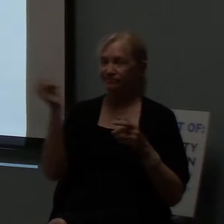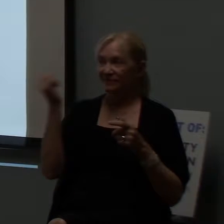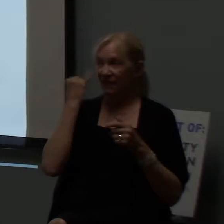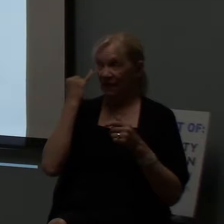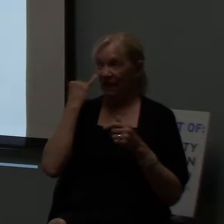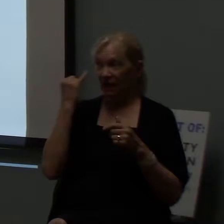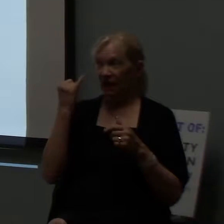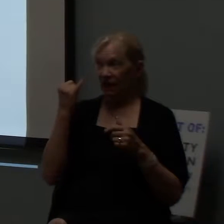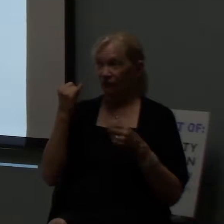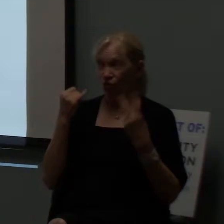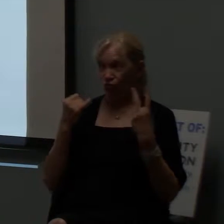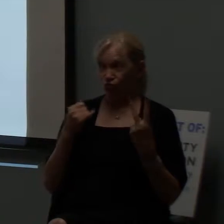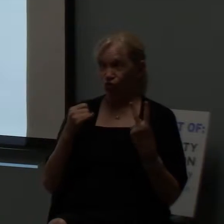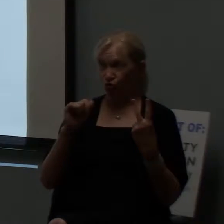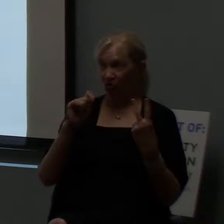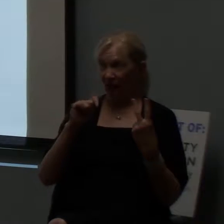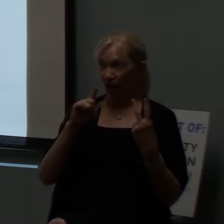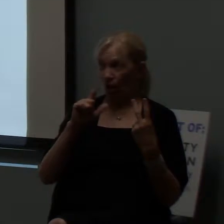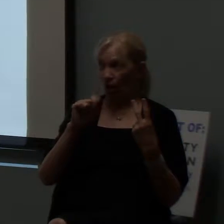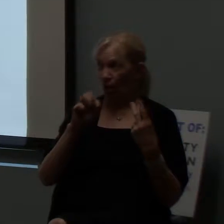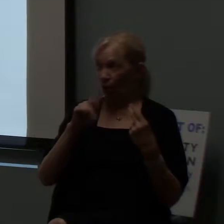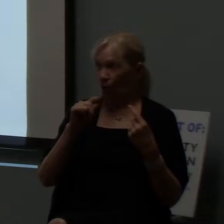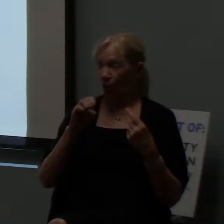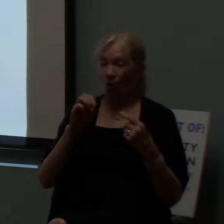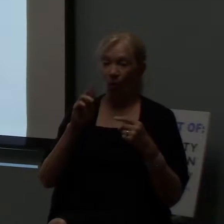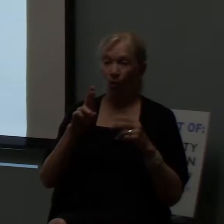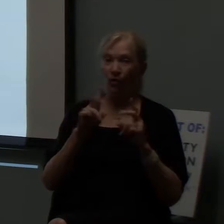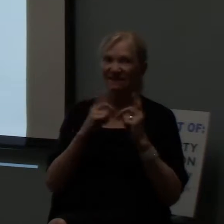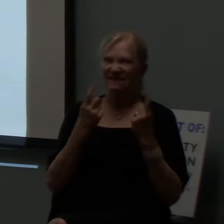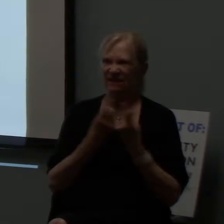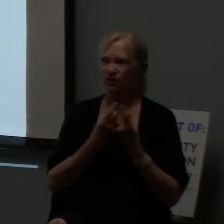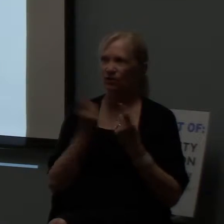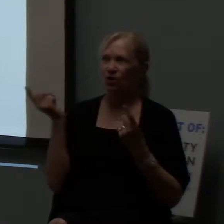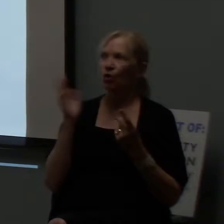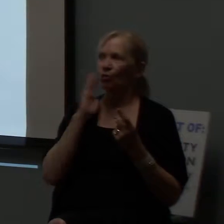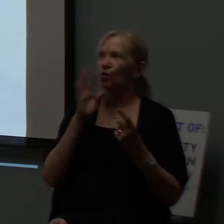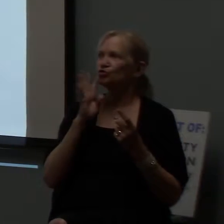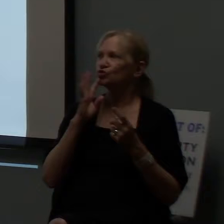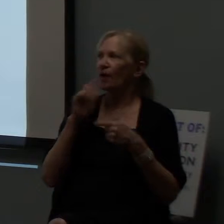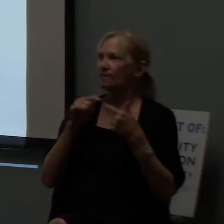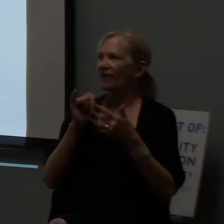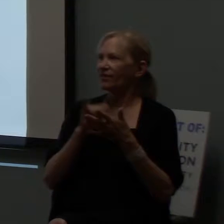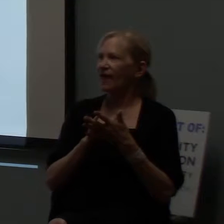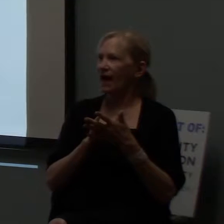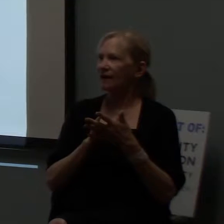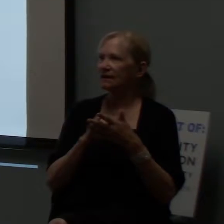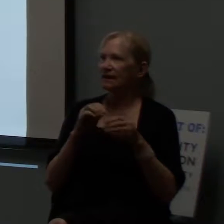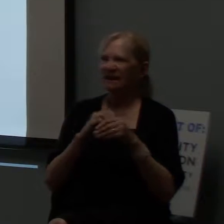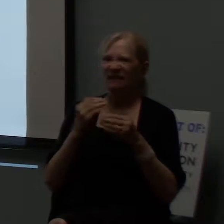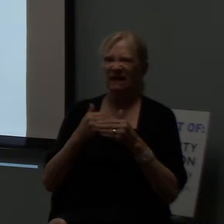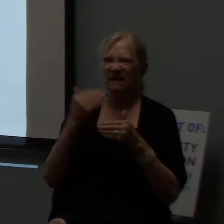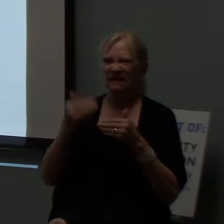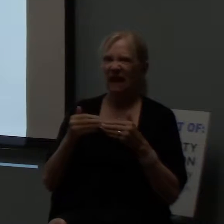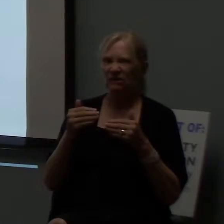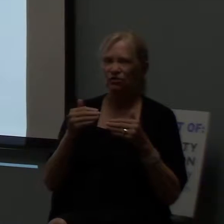or 2 at large, or are they in district, or how does that work? So I think we're going to talk about that in one of our other, Celeste is going to cover that. There's some different